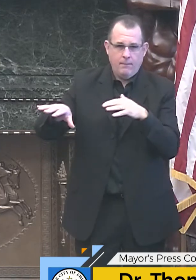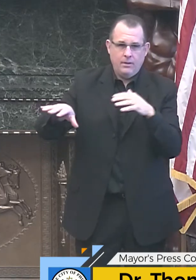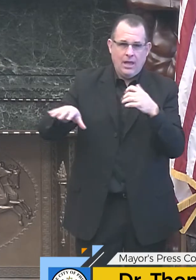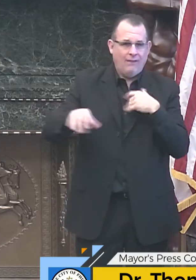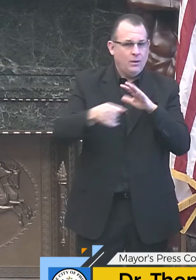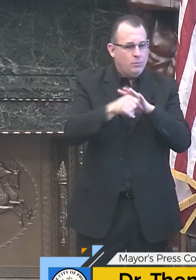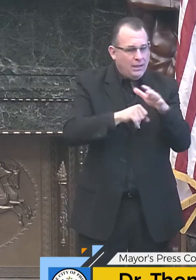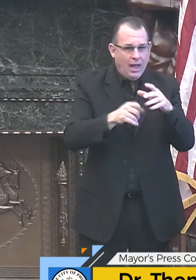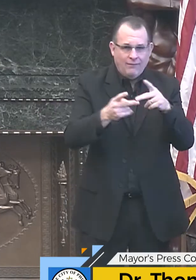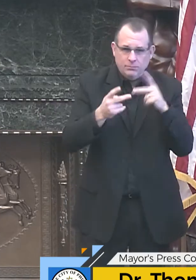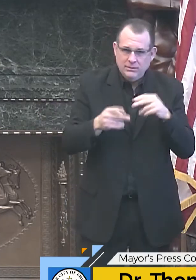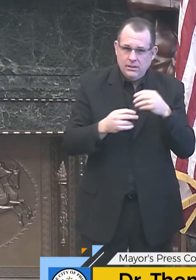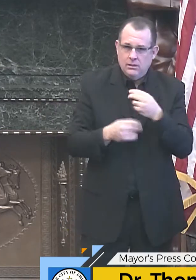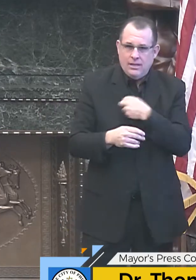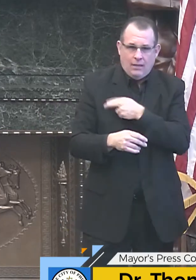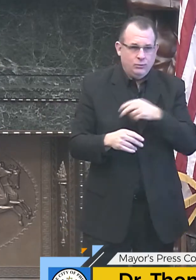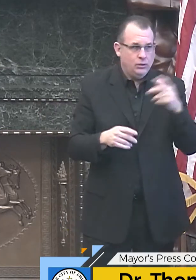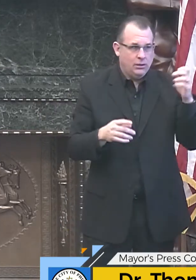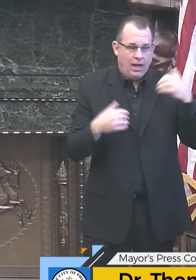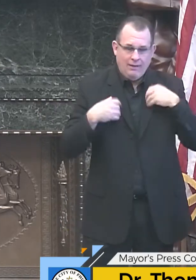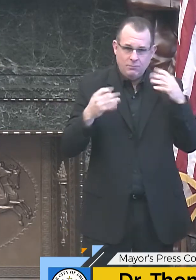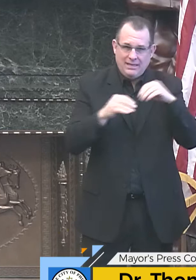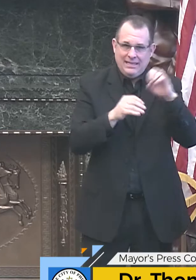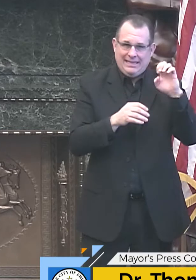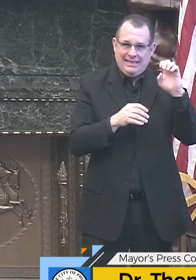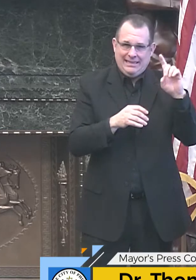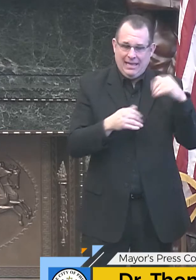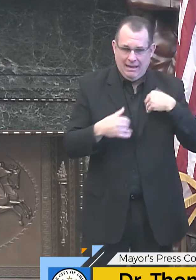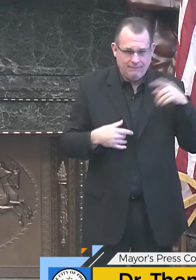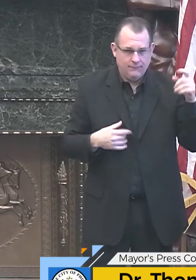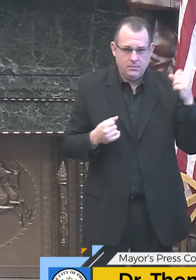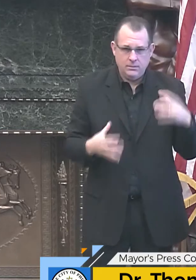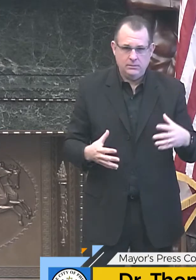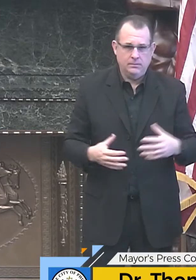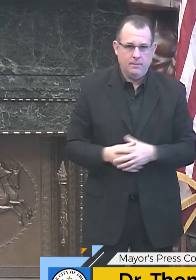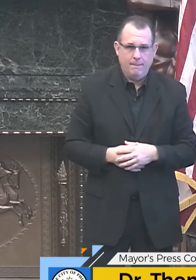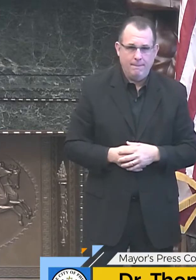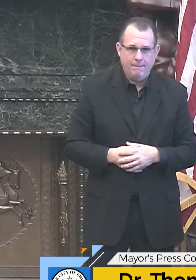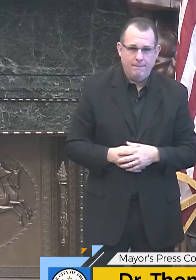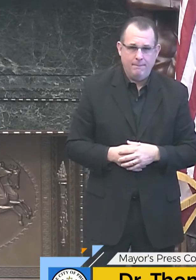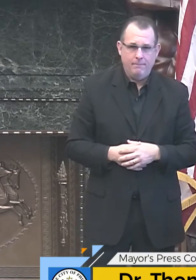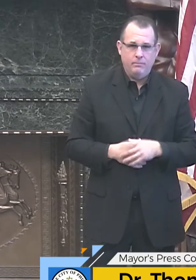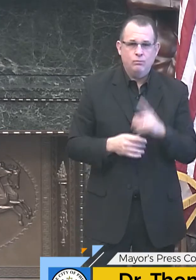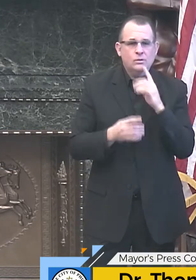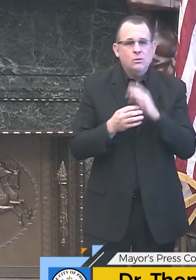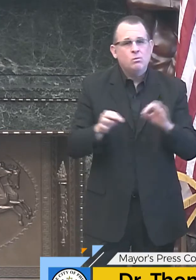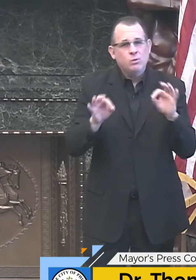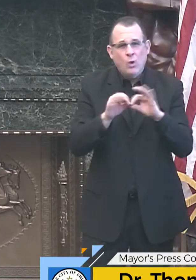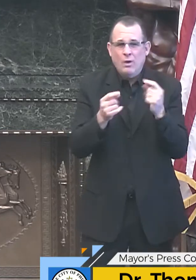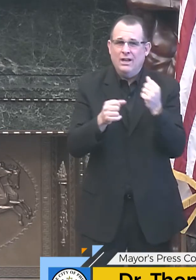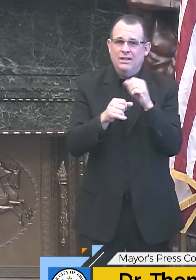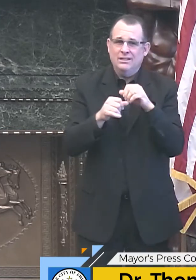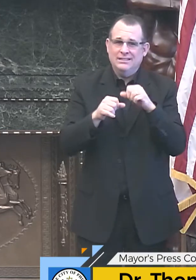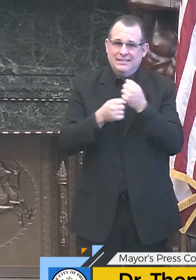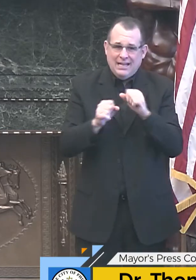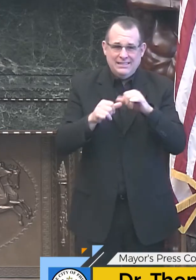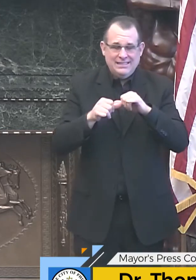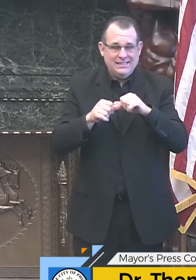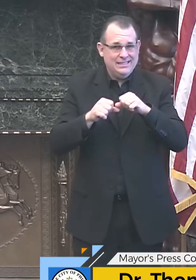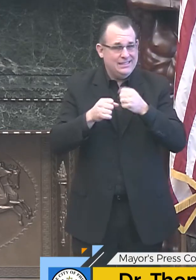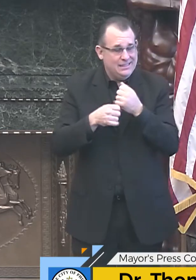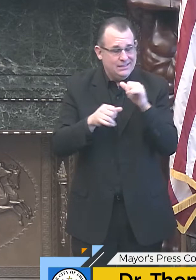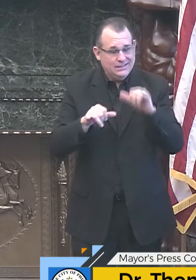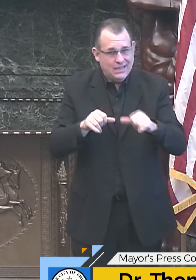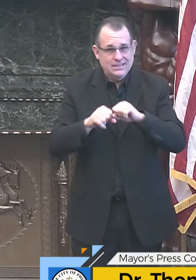departments. We want to remind everyone again about the importance of staying safe. Stay home unless you have to go outside for an